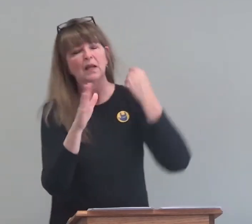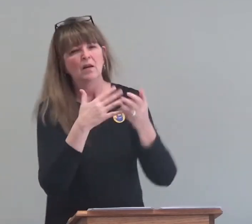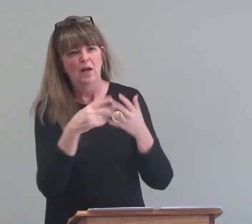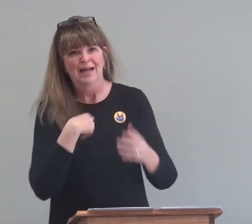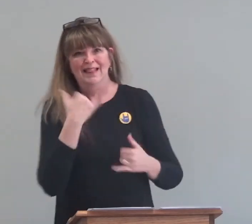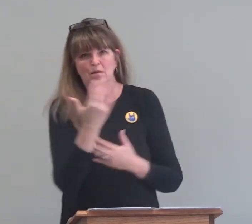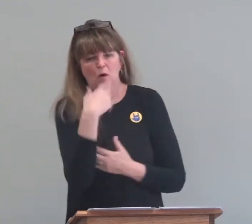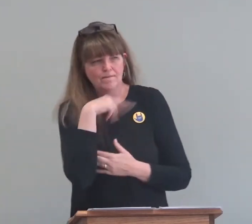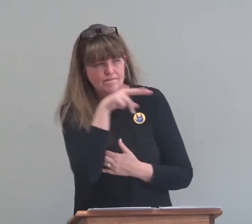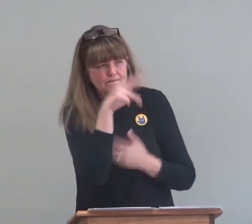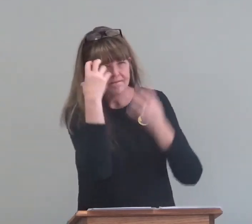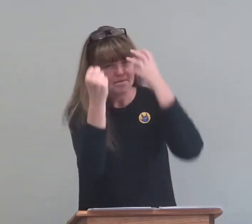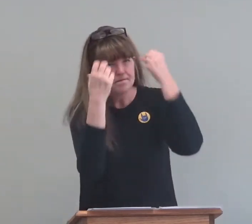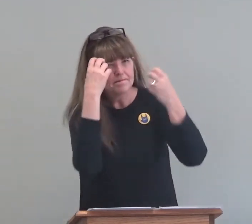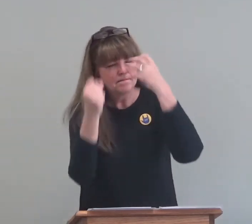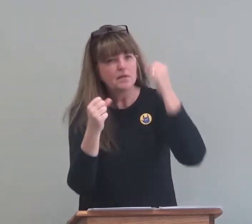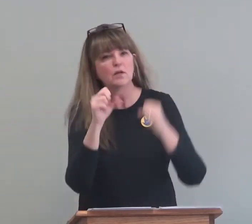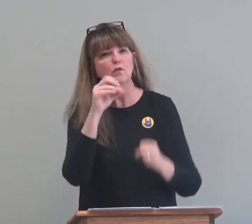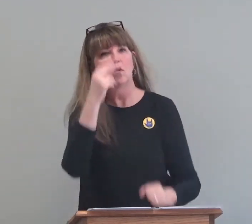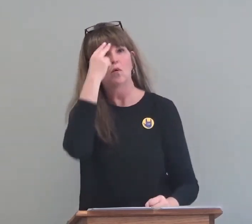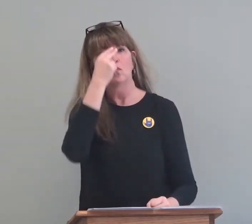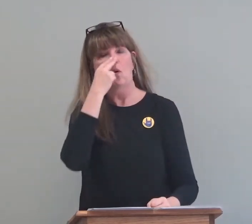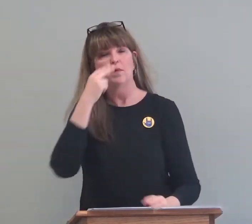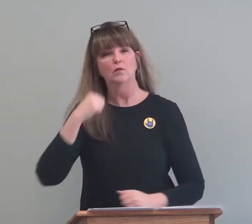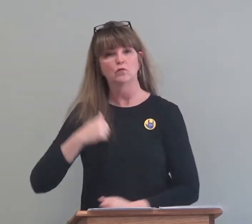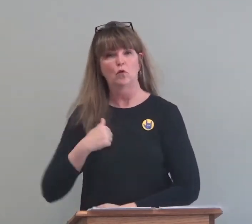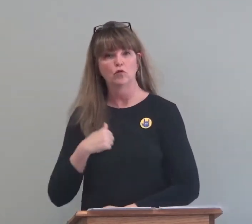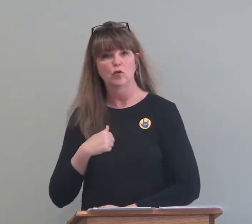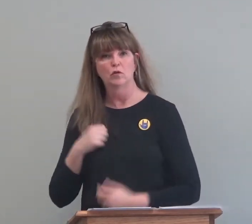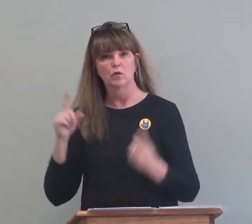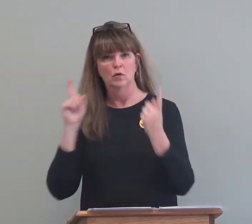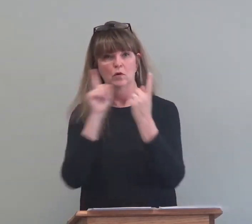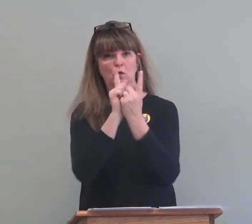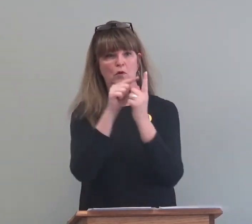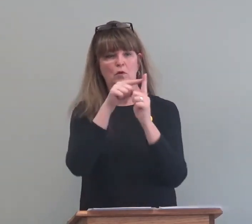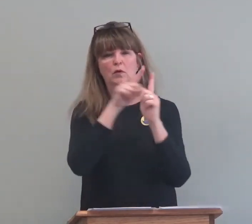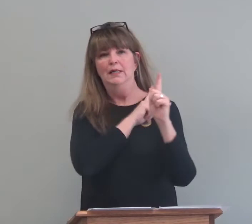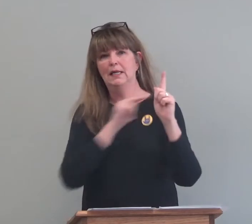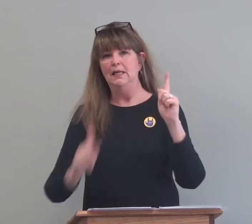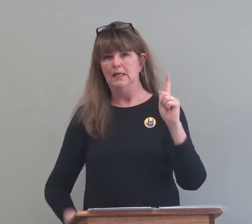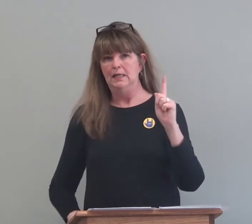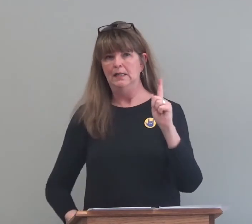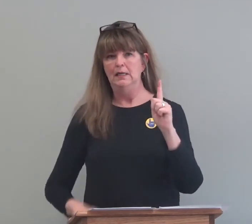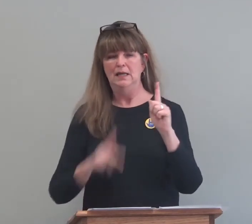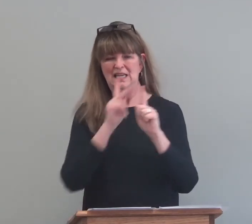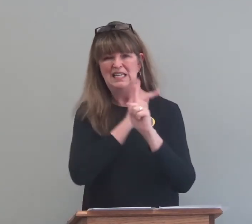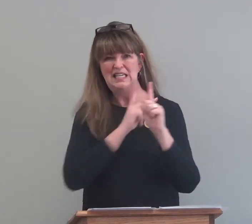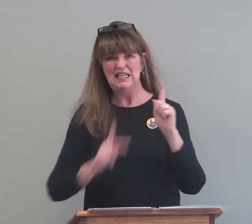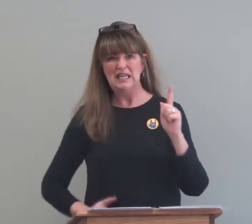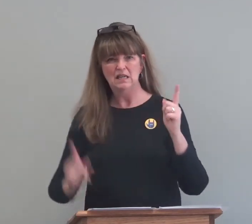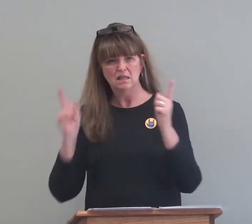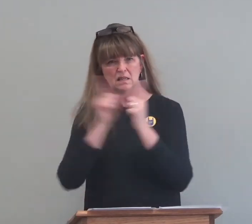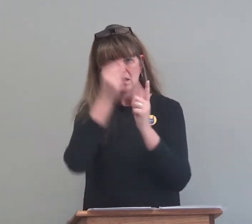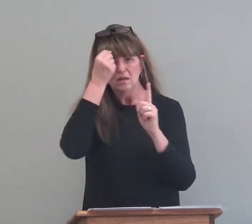is captioned, but the clips are not. So anyway, the Roman soldier came to the king